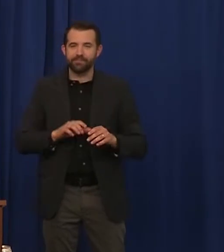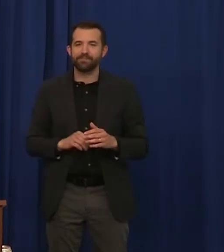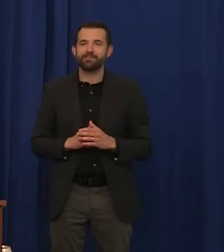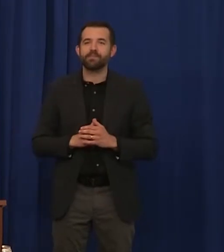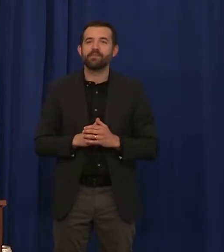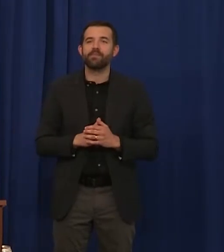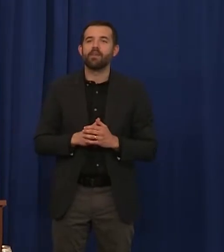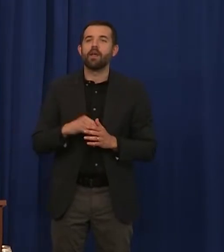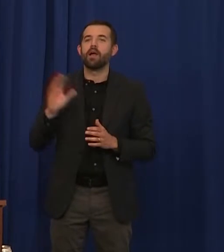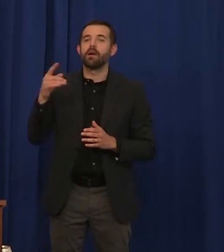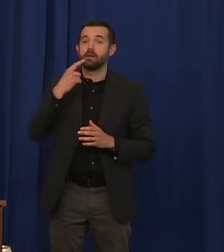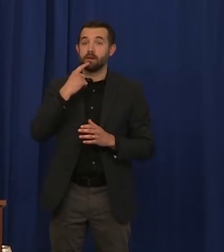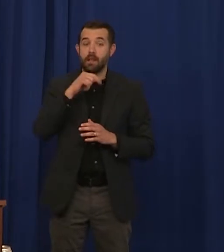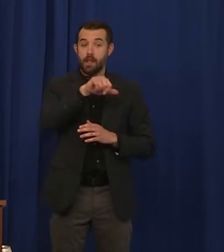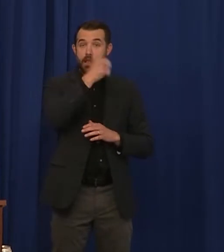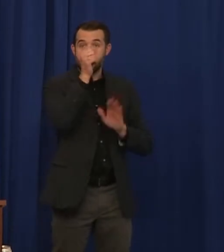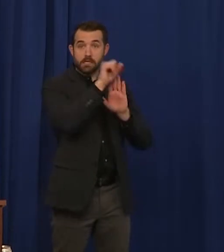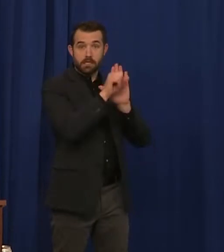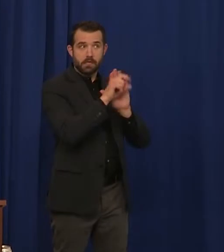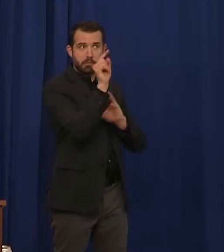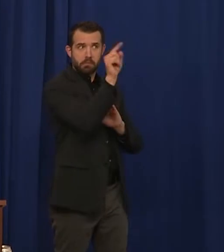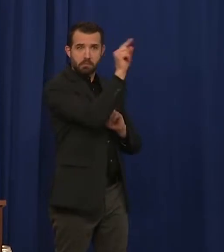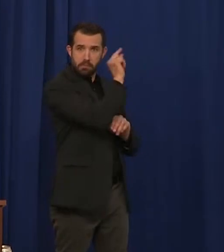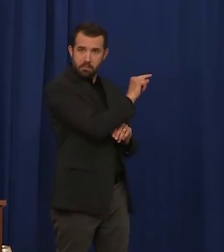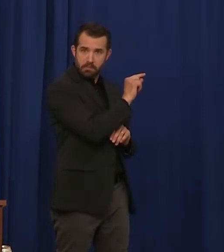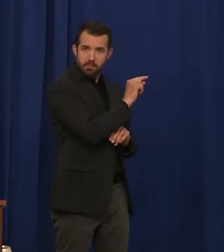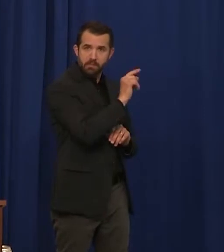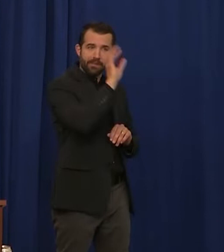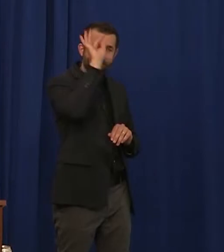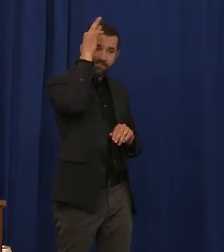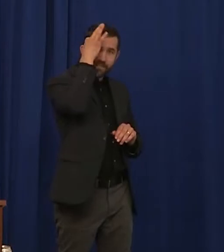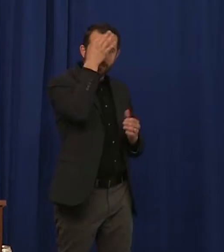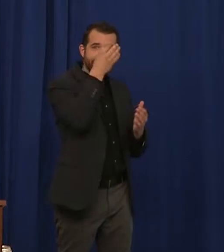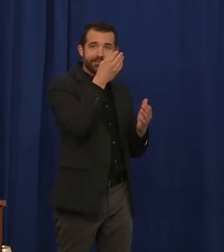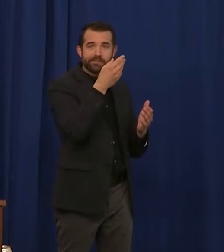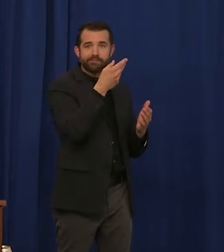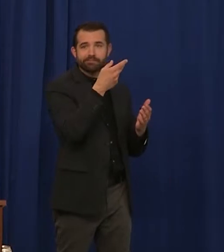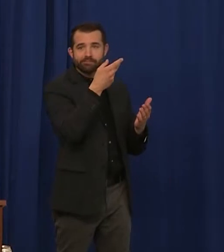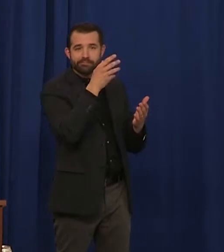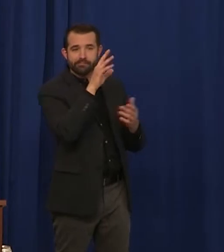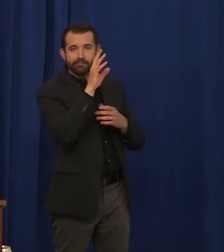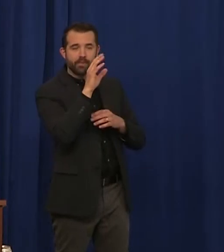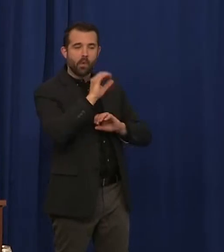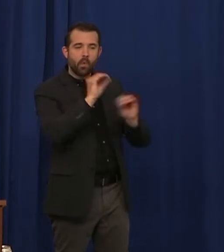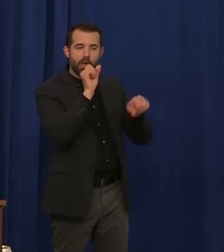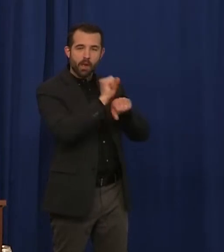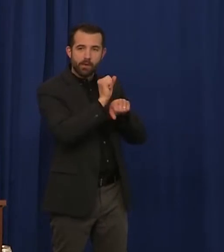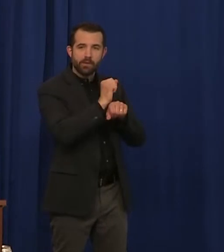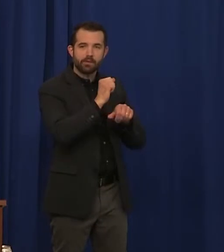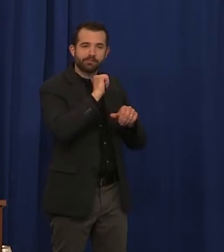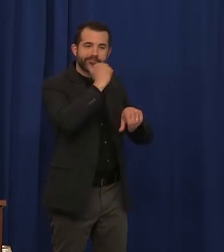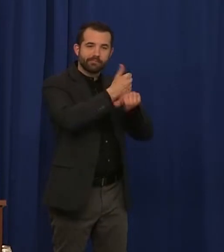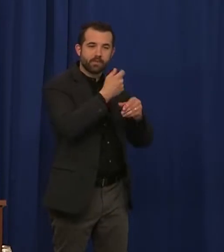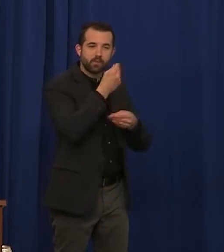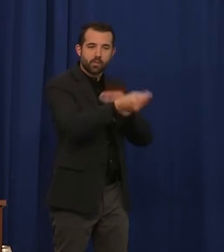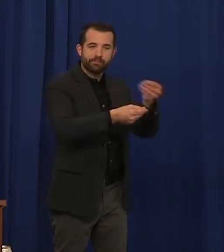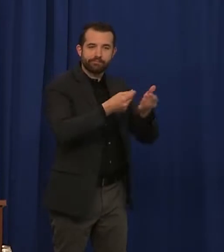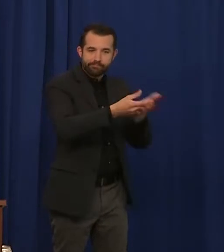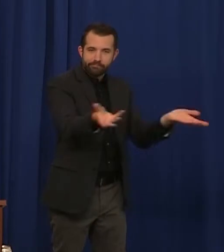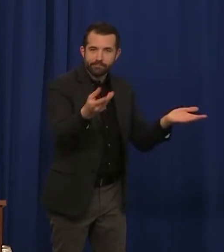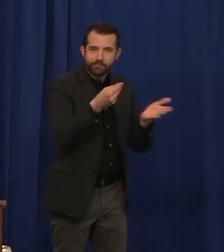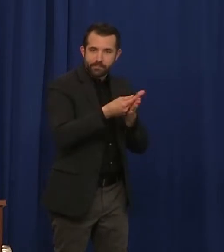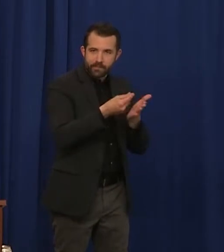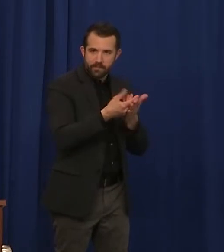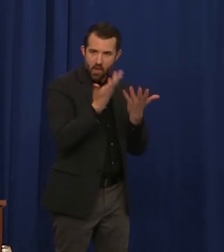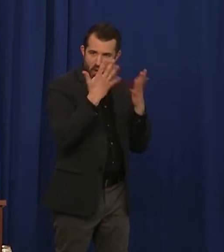states have rolled out these the pandemic unemployment insurance. Why hasn't Maine been able to do